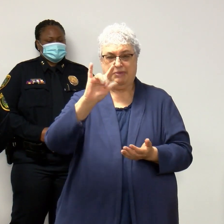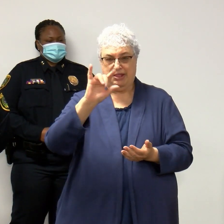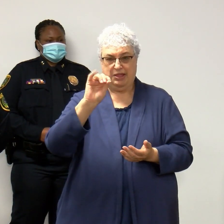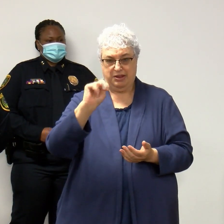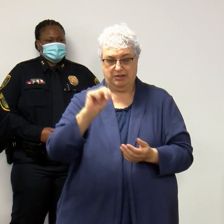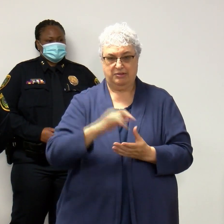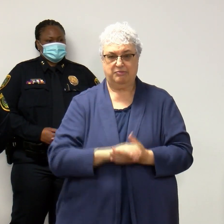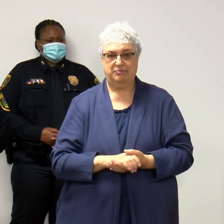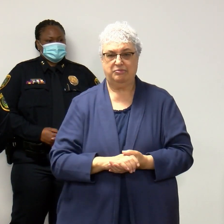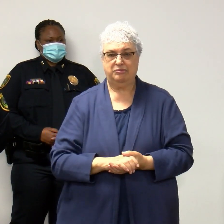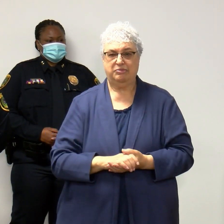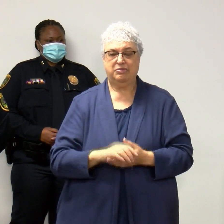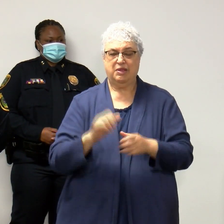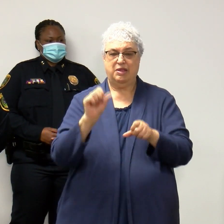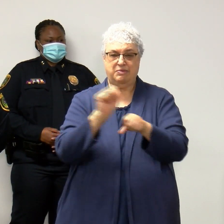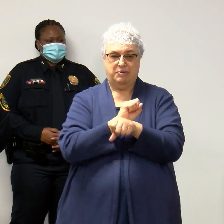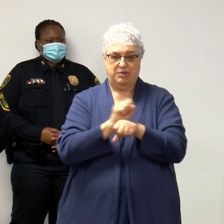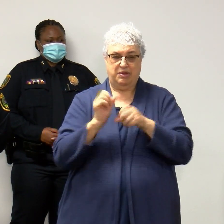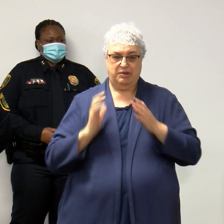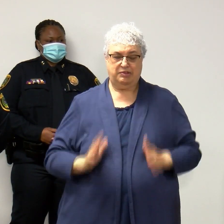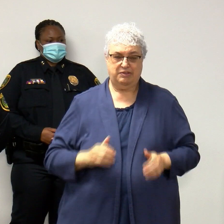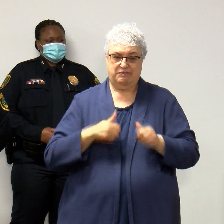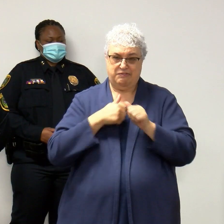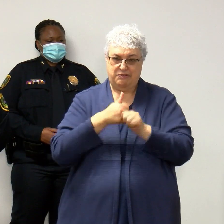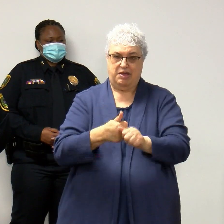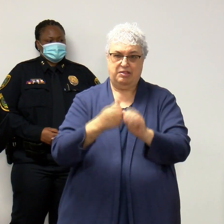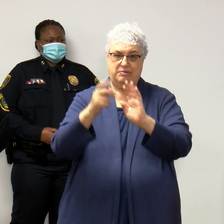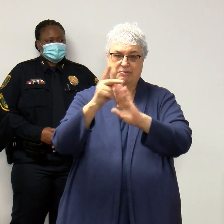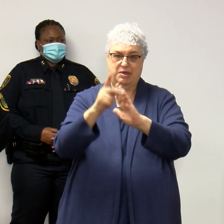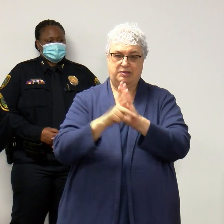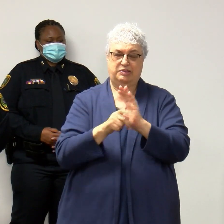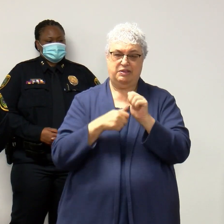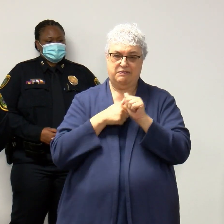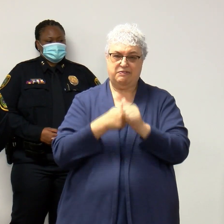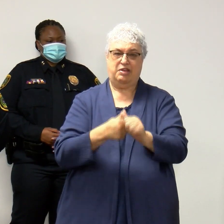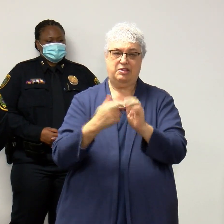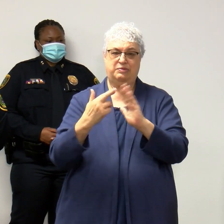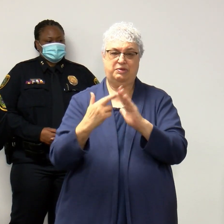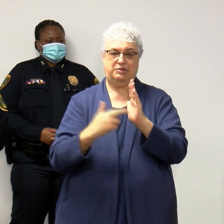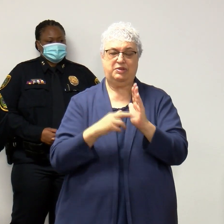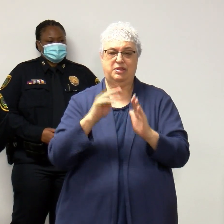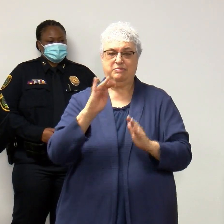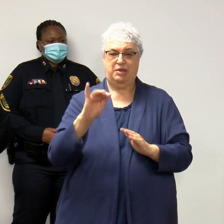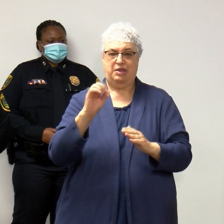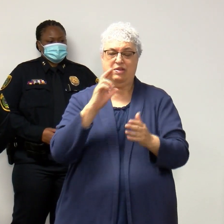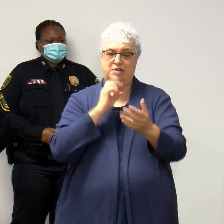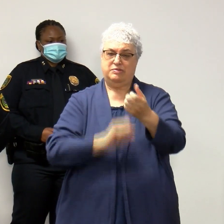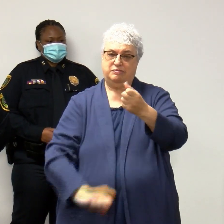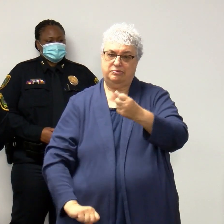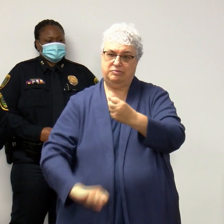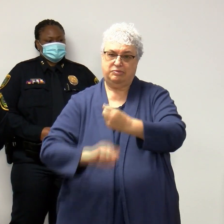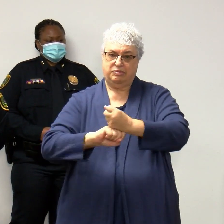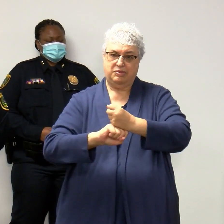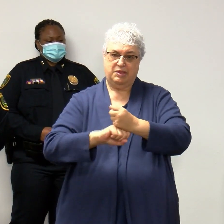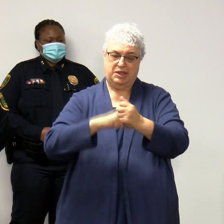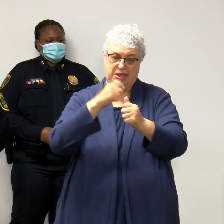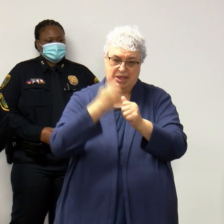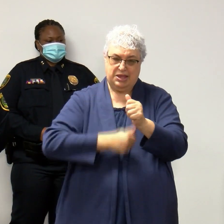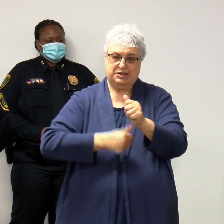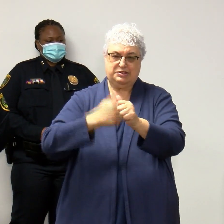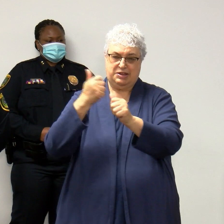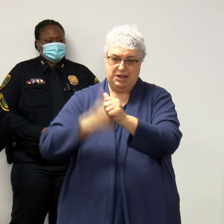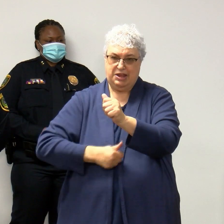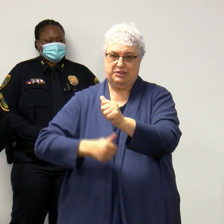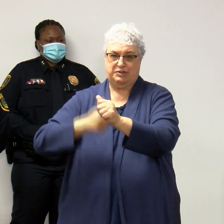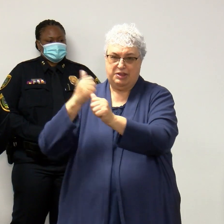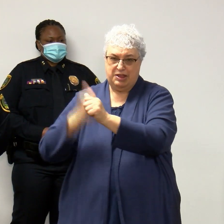the policy and the rules and do things that are right, as mayor, I will stand with each and